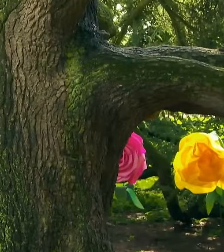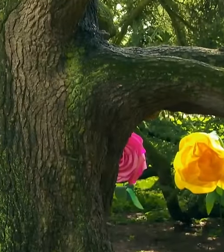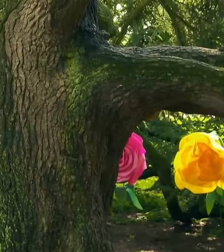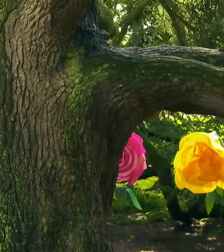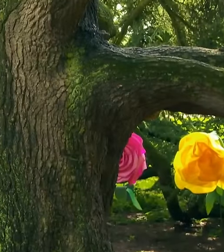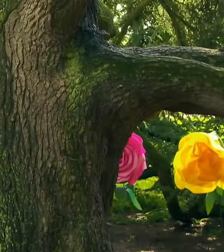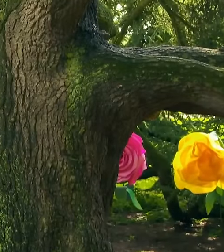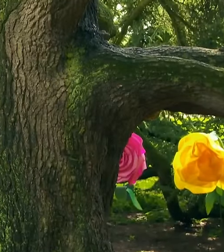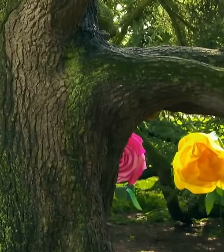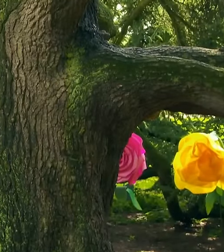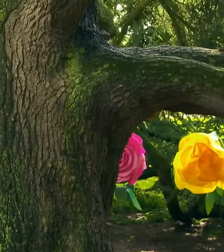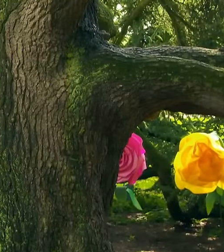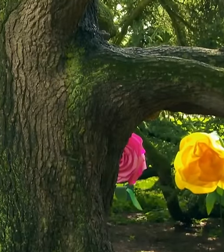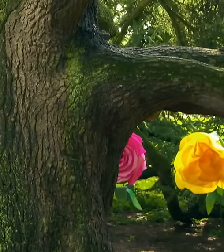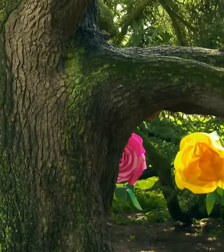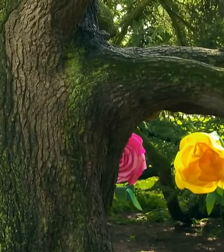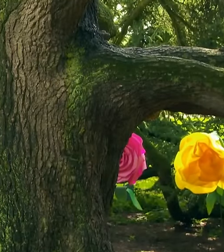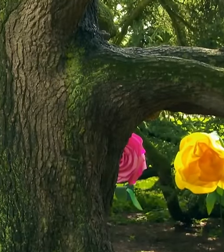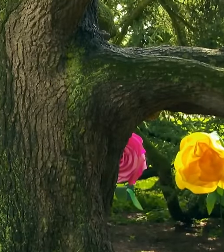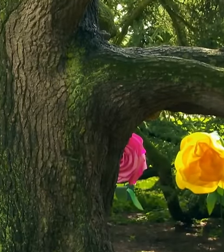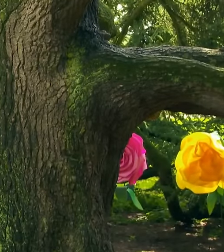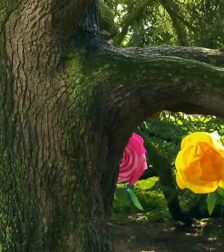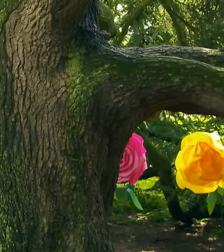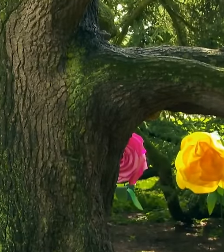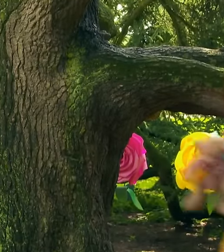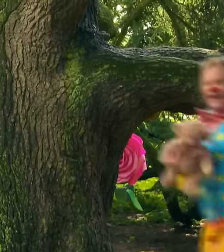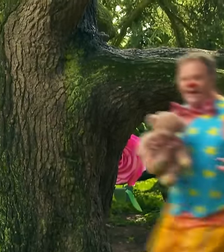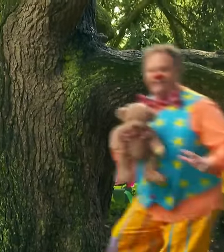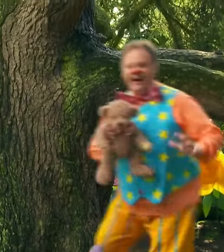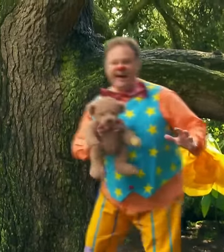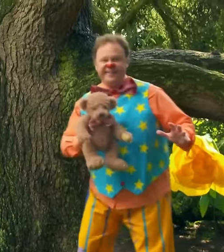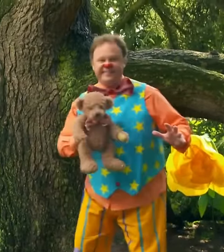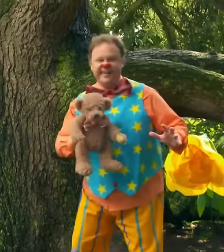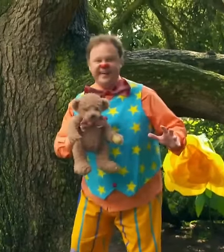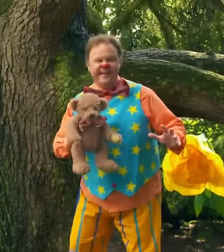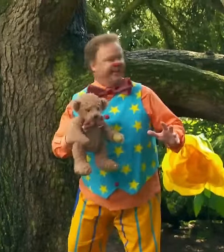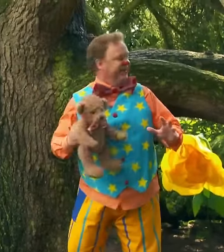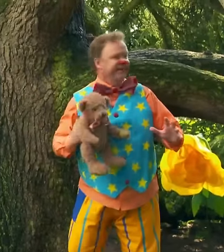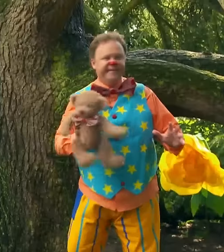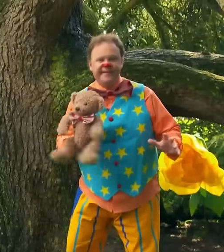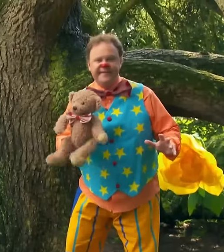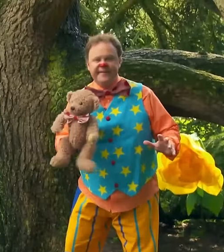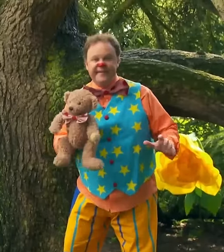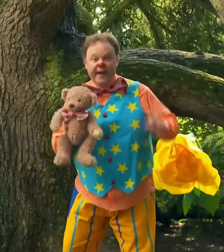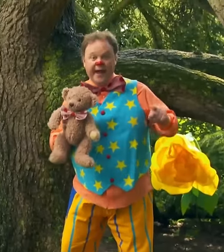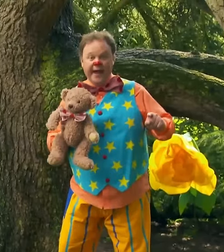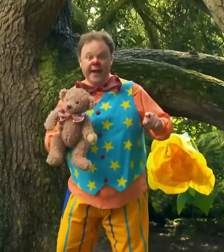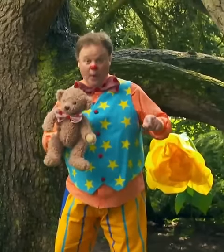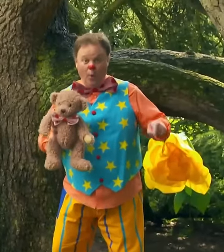Come back, Mr. Tumble! This Wait. Way! What? Behind you, Mr. Tumble!